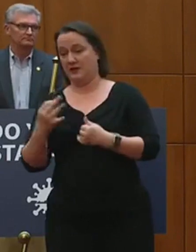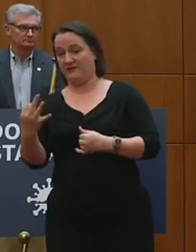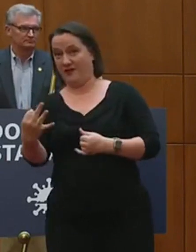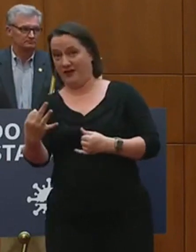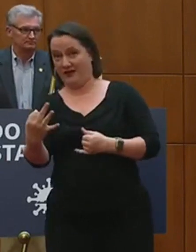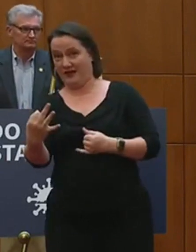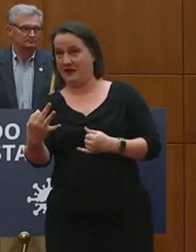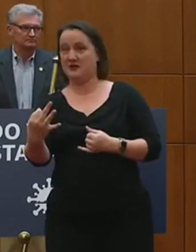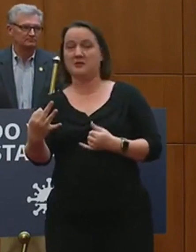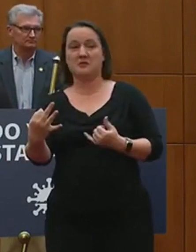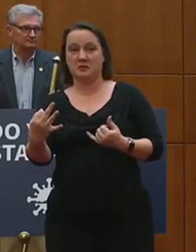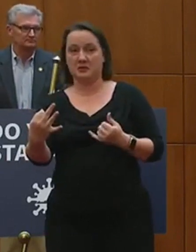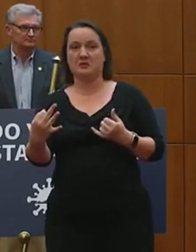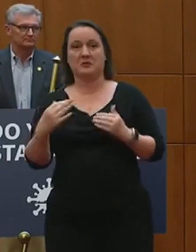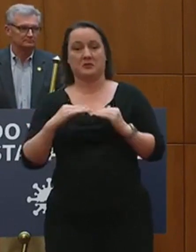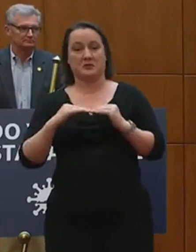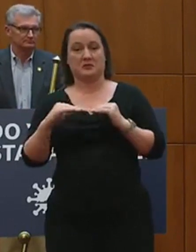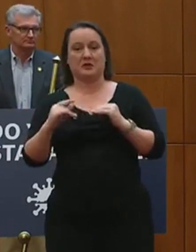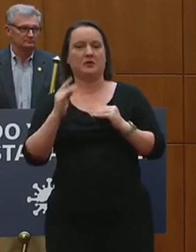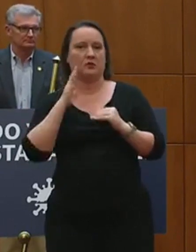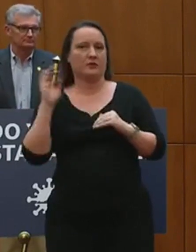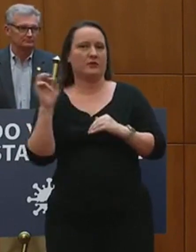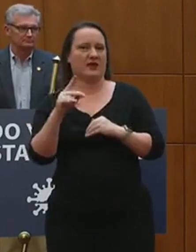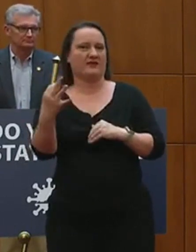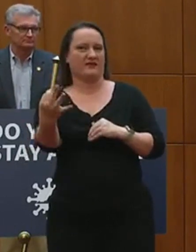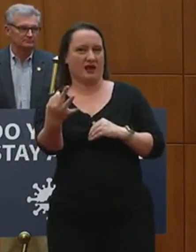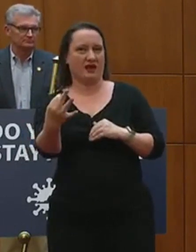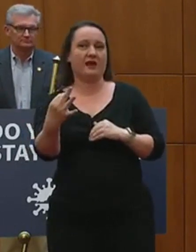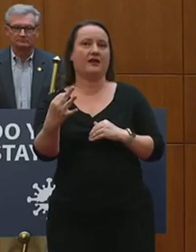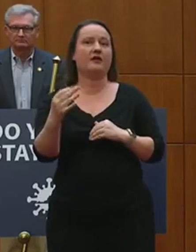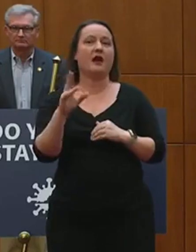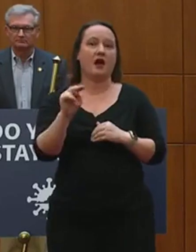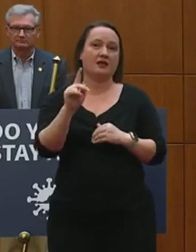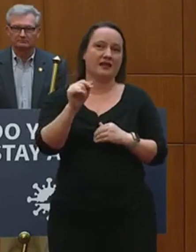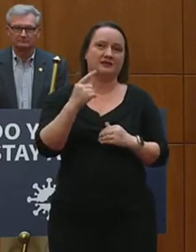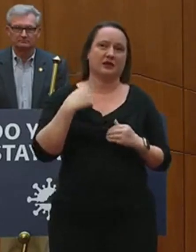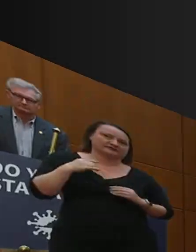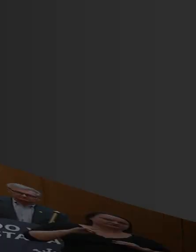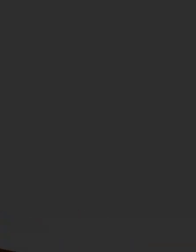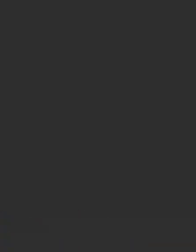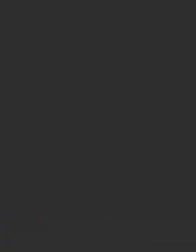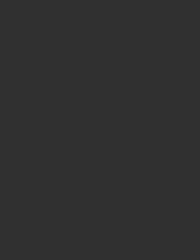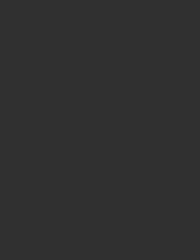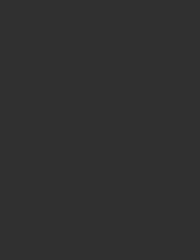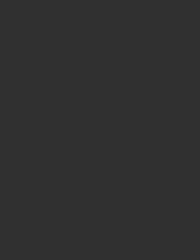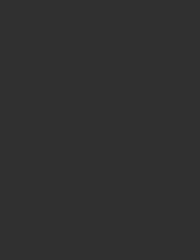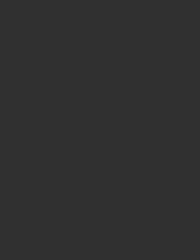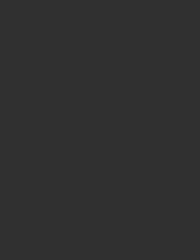we will be back with you on Friday at 2 p.m. So thank you all so much.